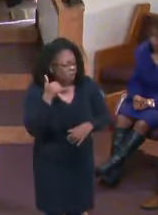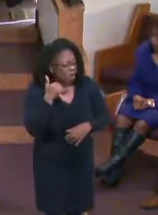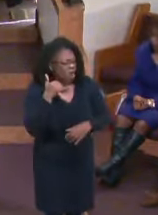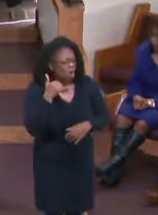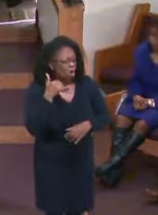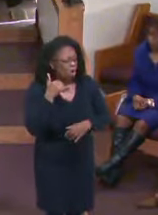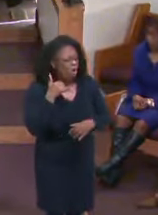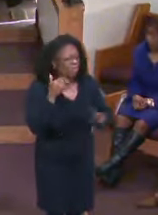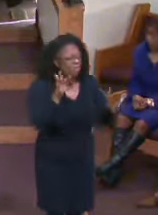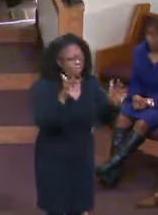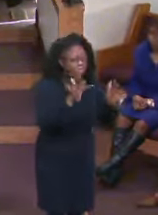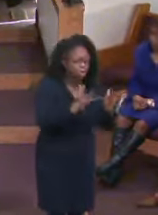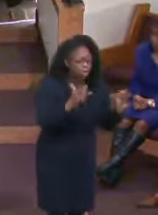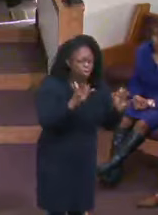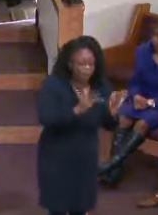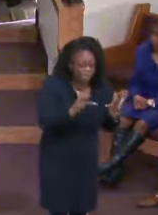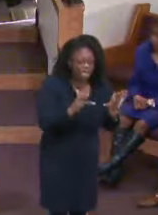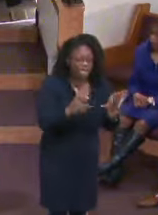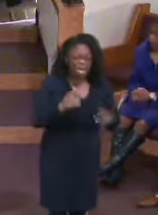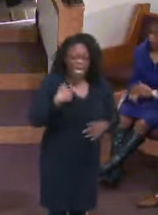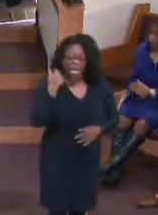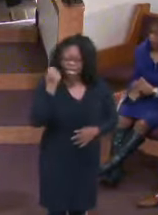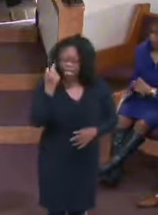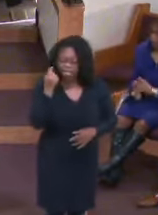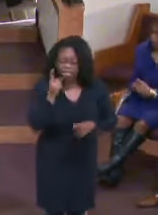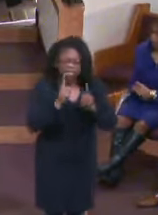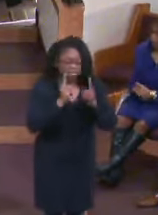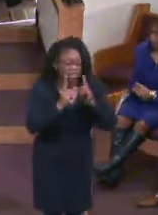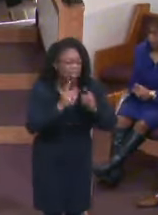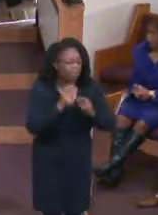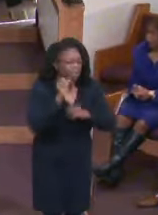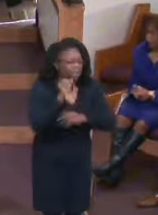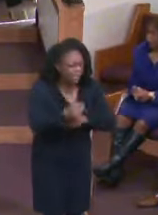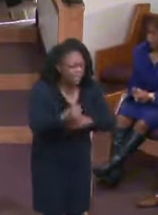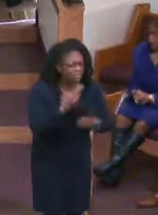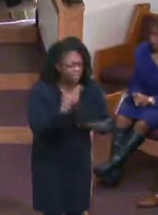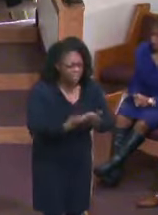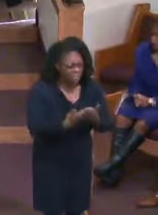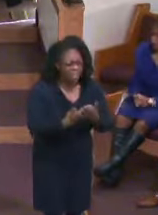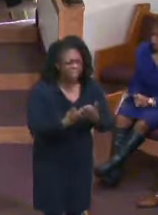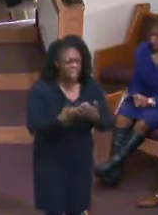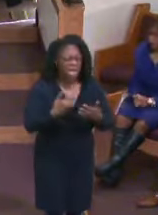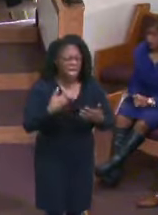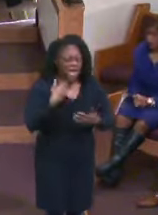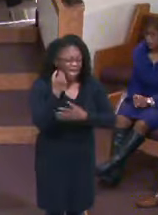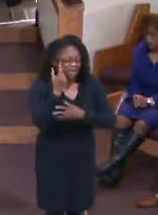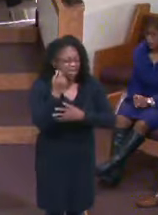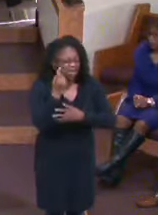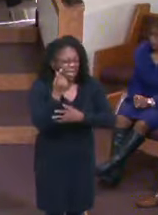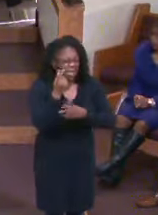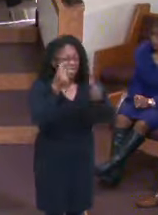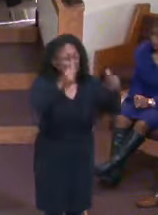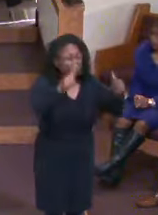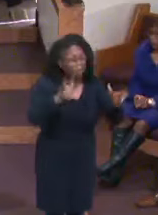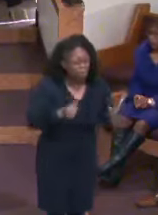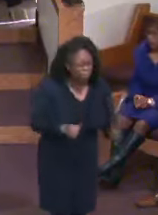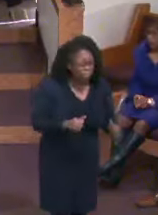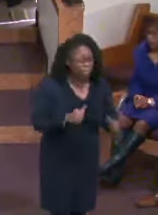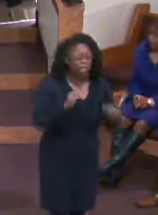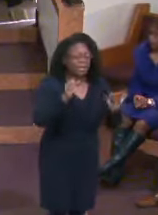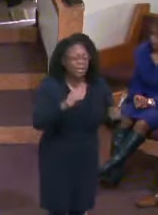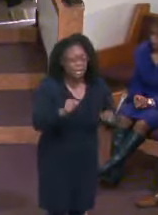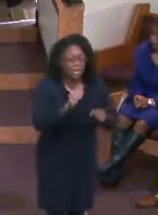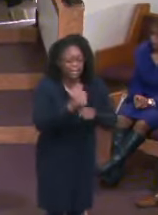media. I understand that talking about it can be therapeutic. I understand that posting about it may make you feel better, but